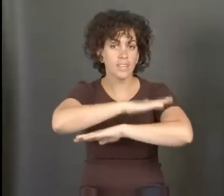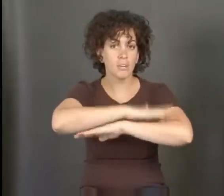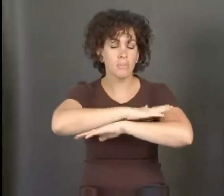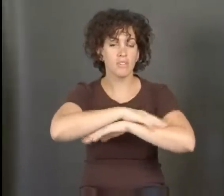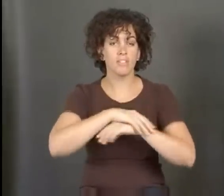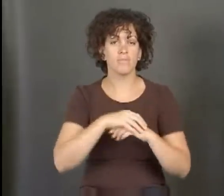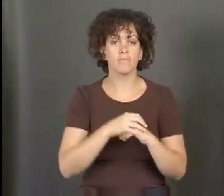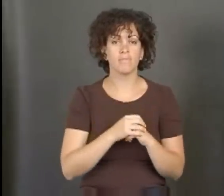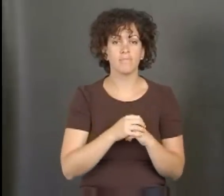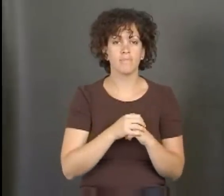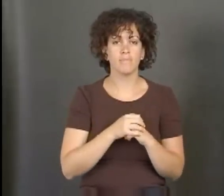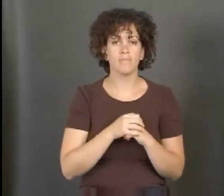Coffee table.